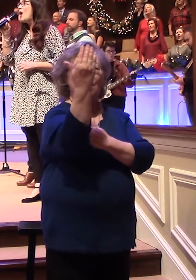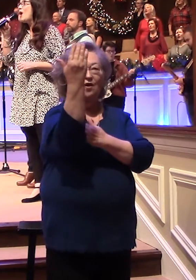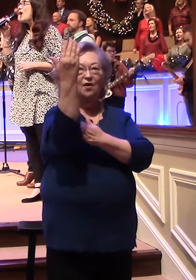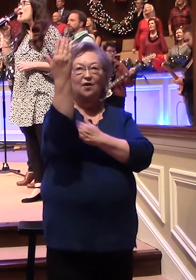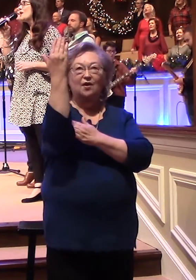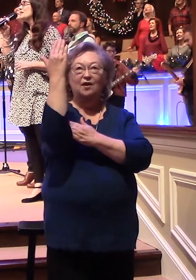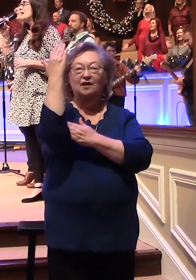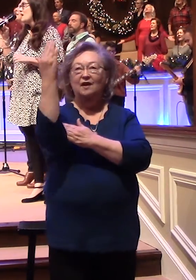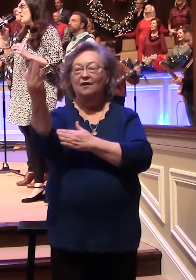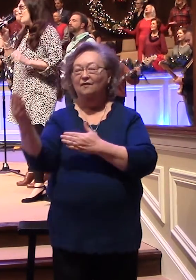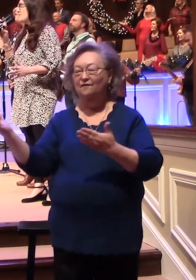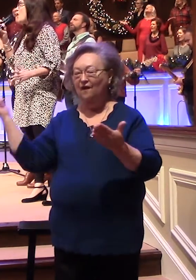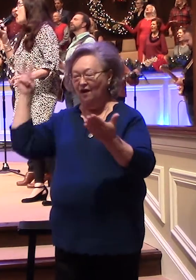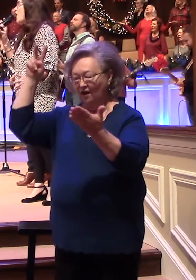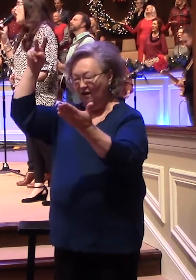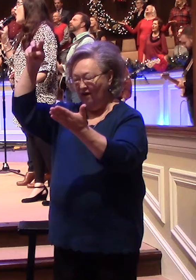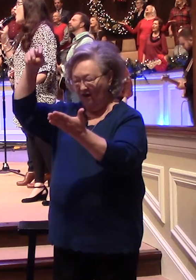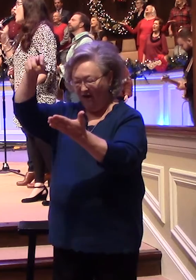morn.